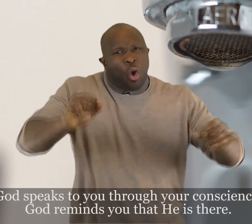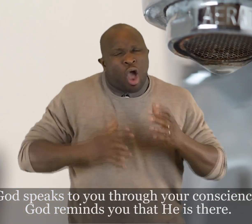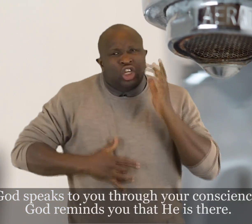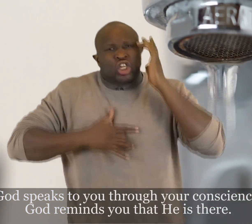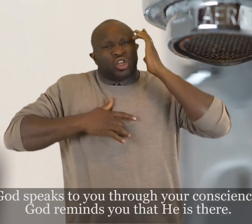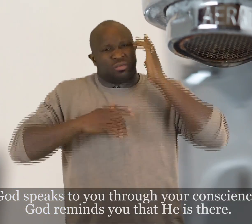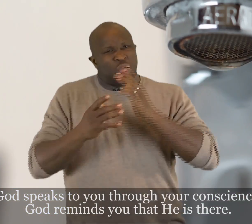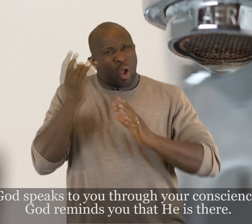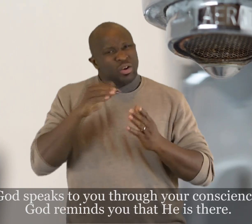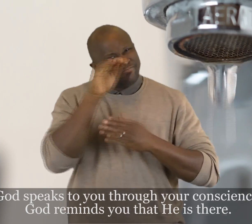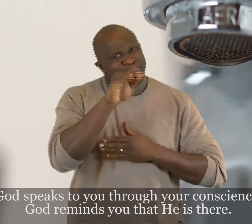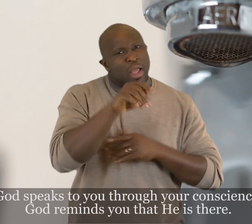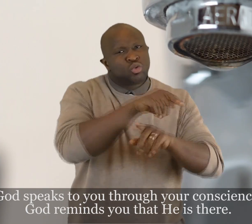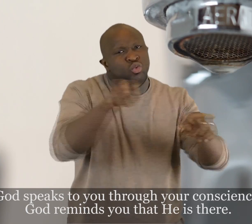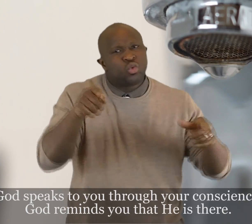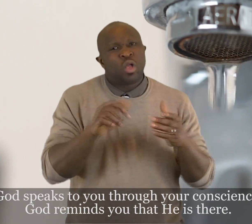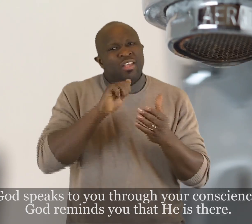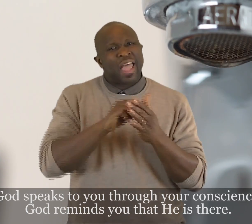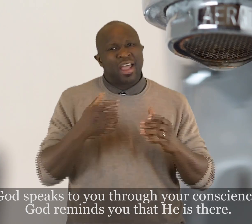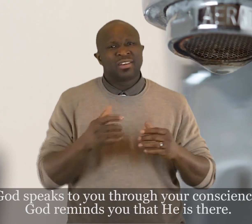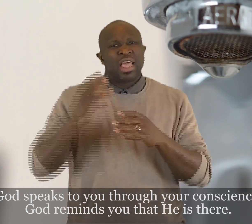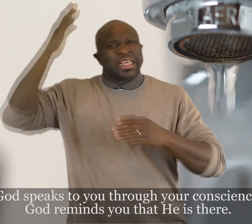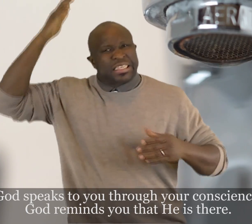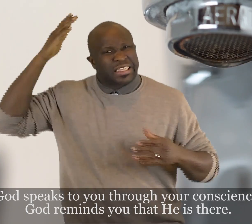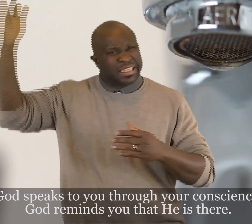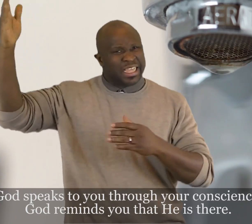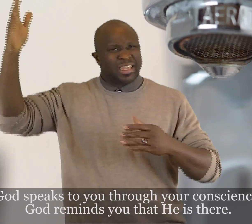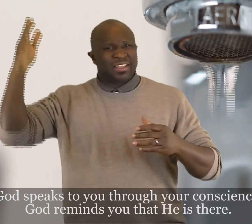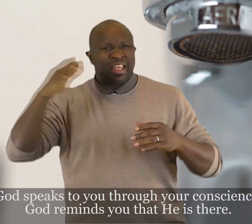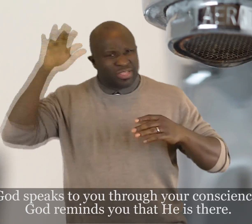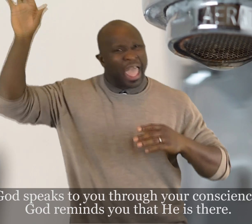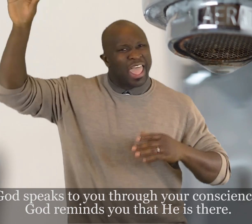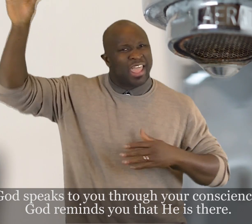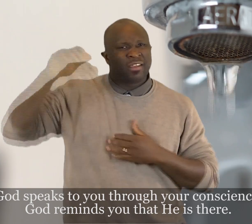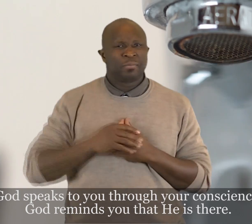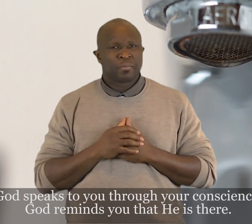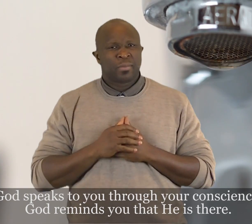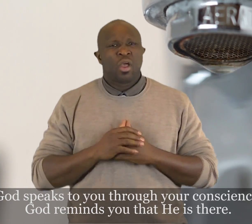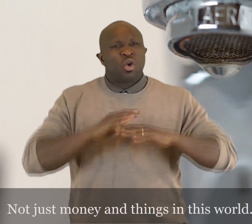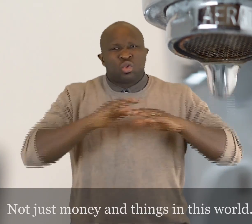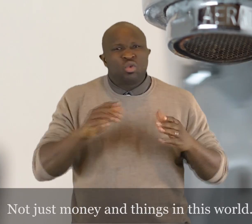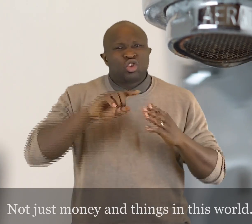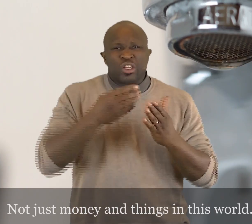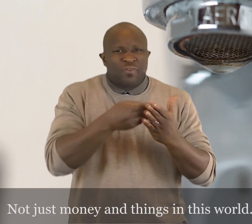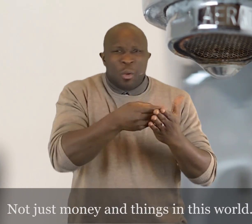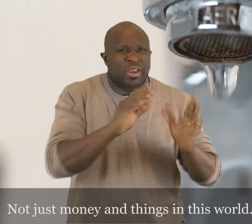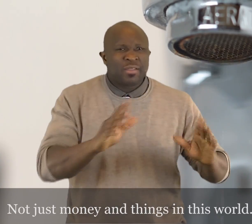has been stirred, that there's more to life than just your money and your goods and your earthly